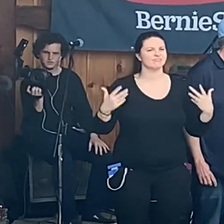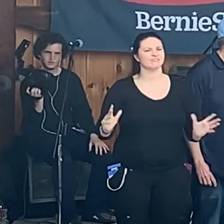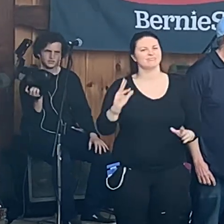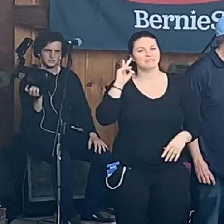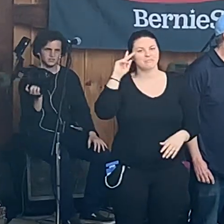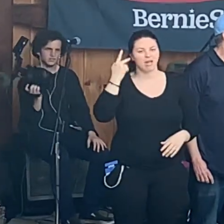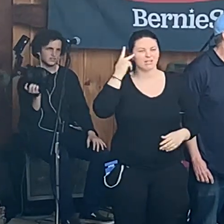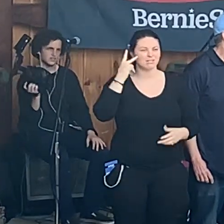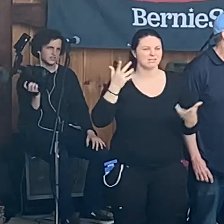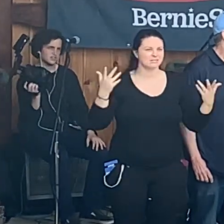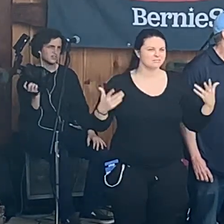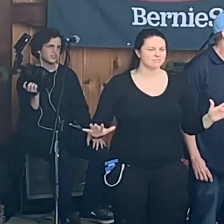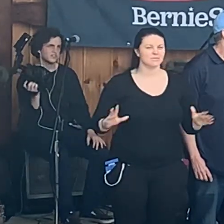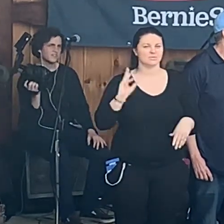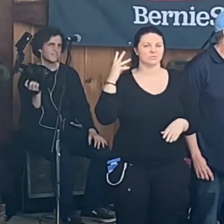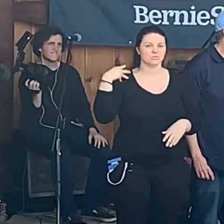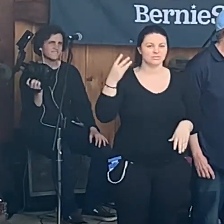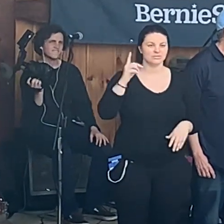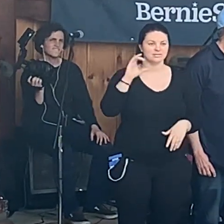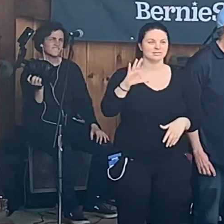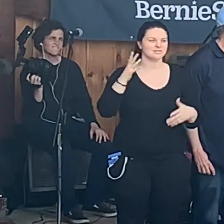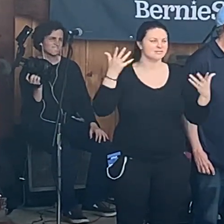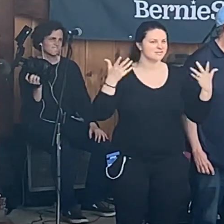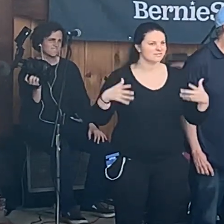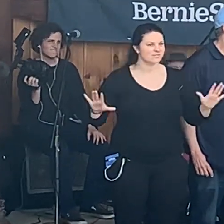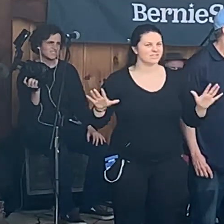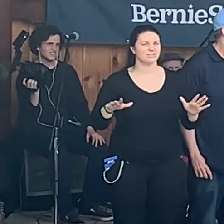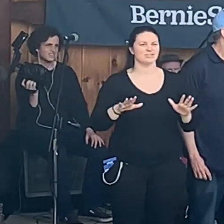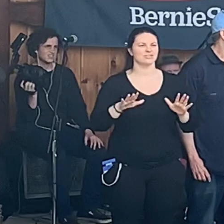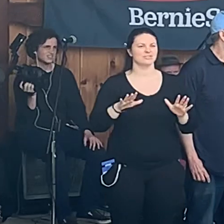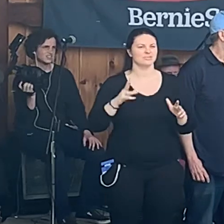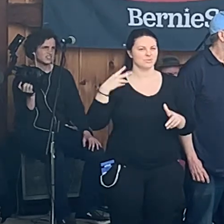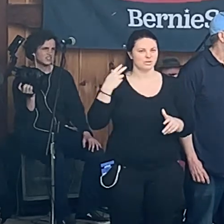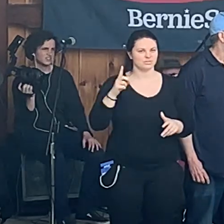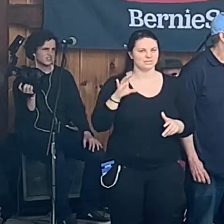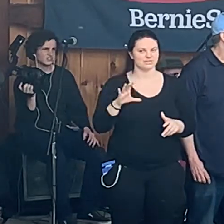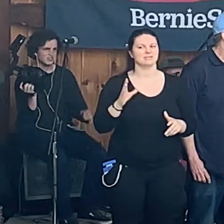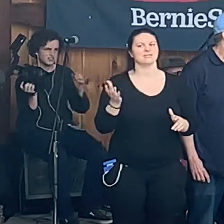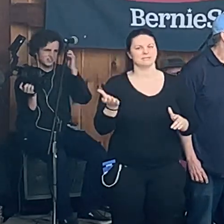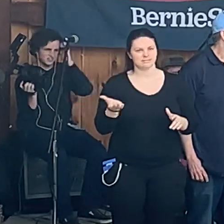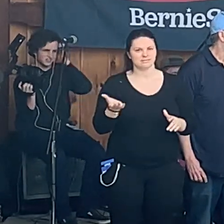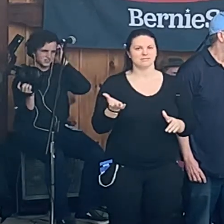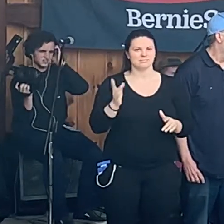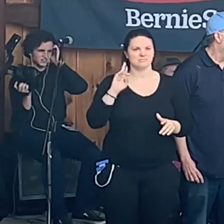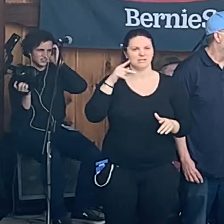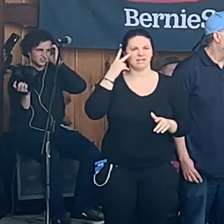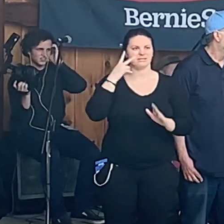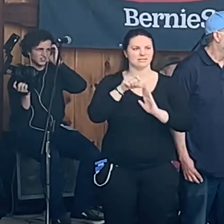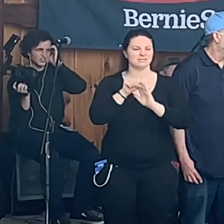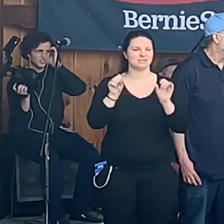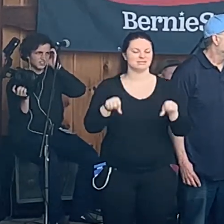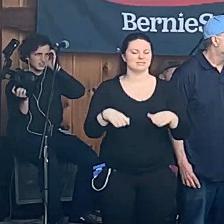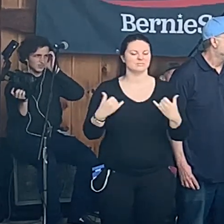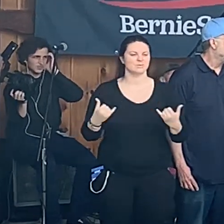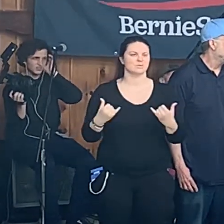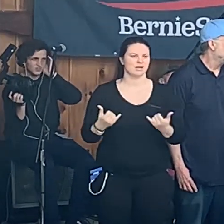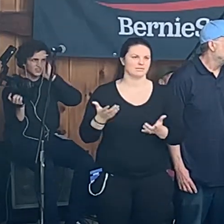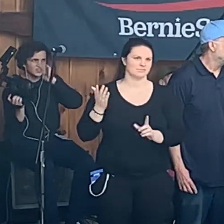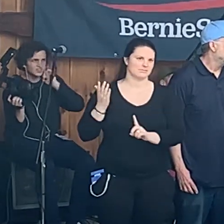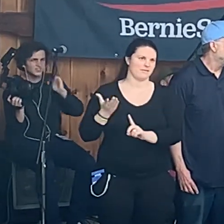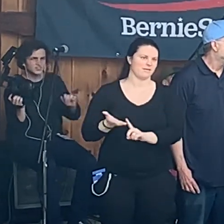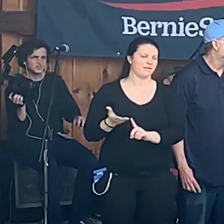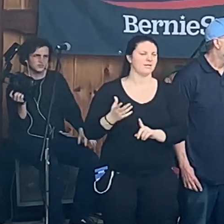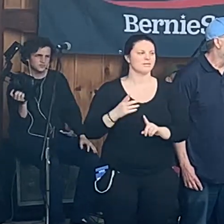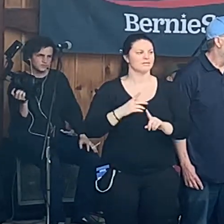politics, in Washington, the cesspool of what is our political system today. And with our